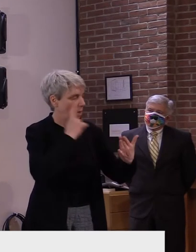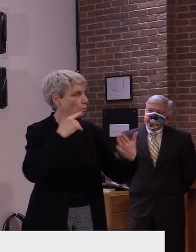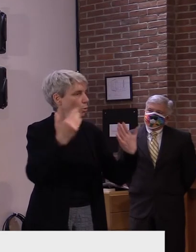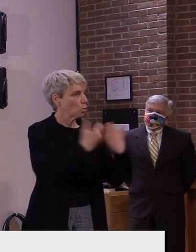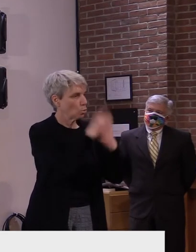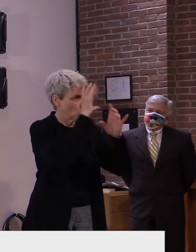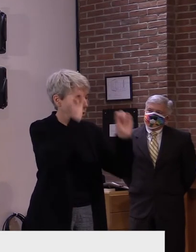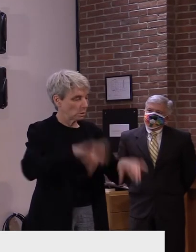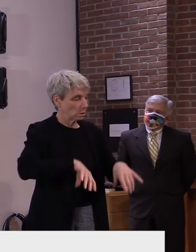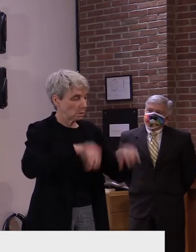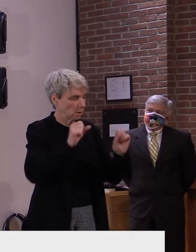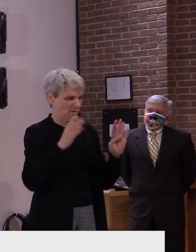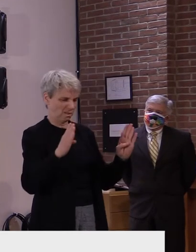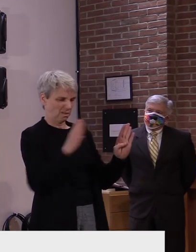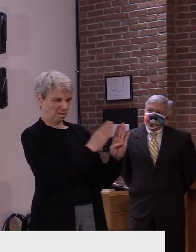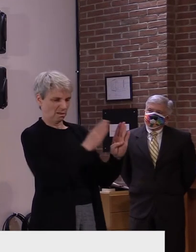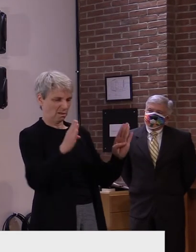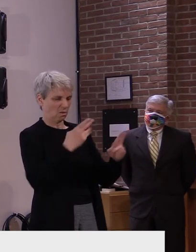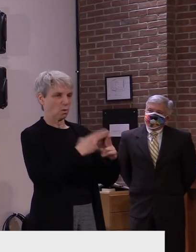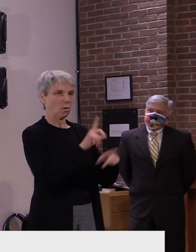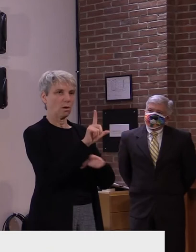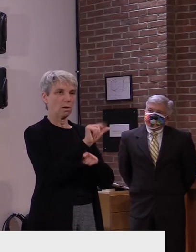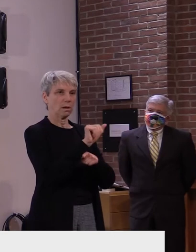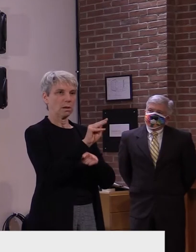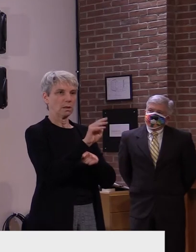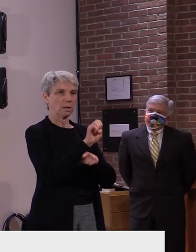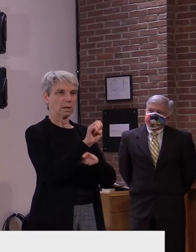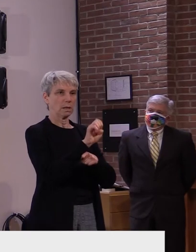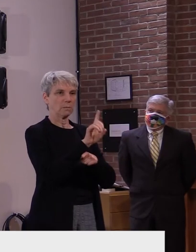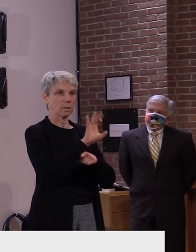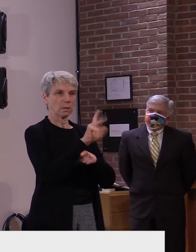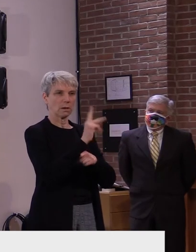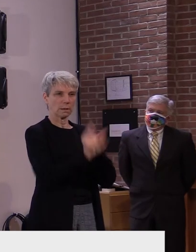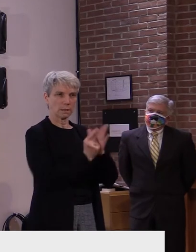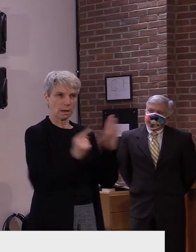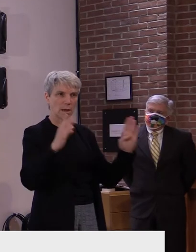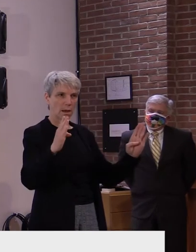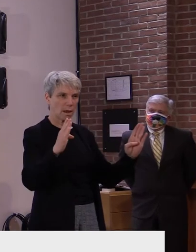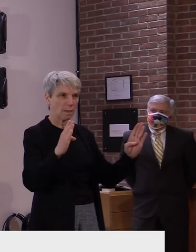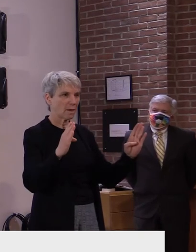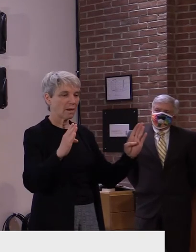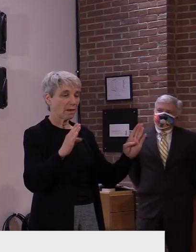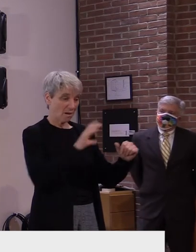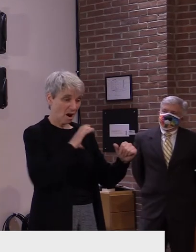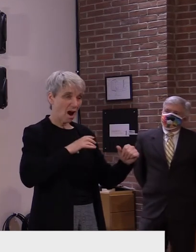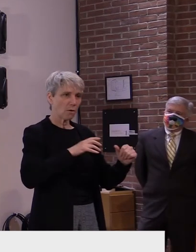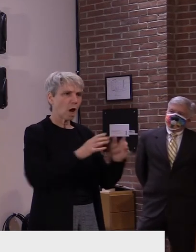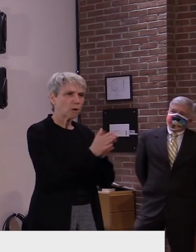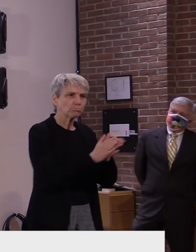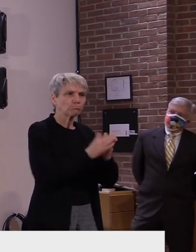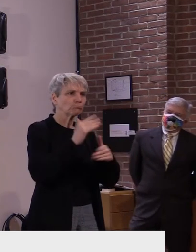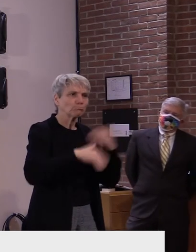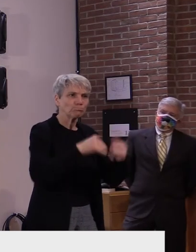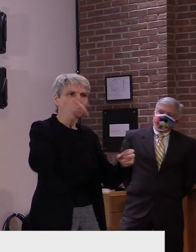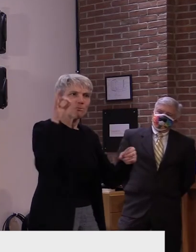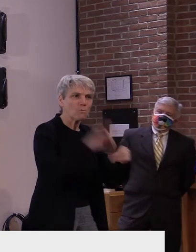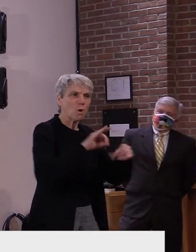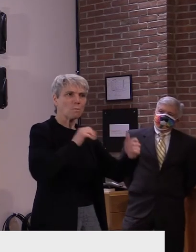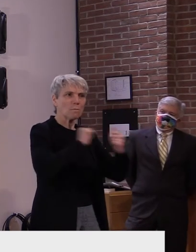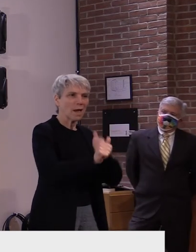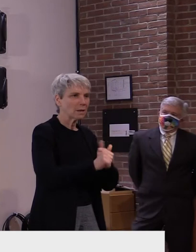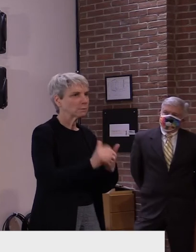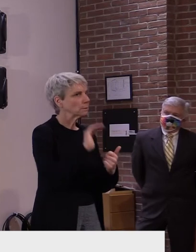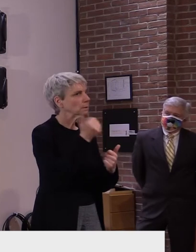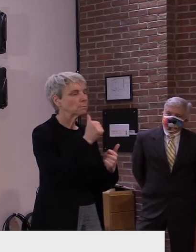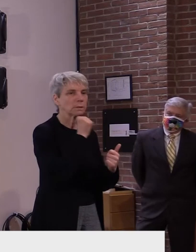know they could surprise us as well but we're going to need relief very very soon in a number of different areas so that's just one